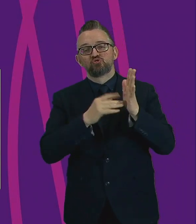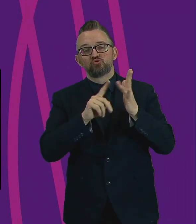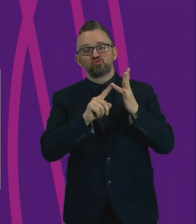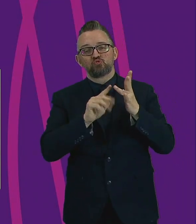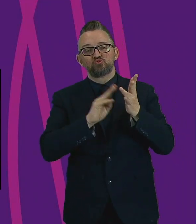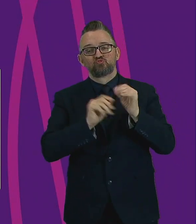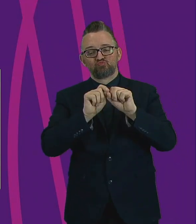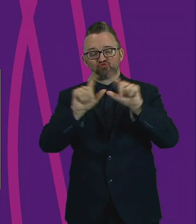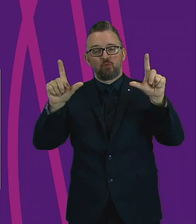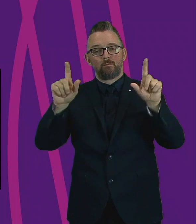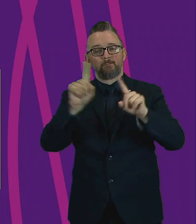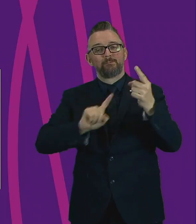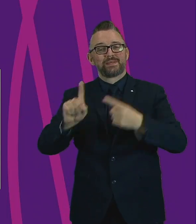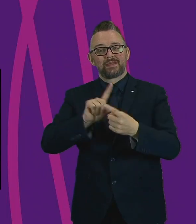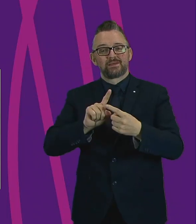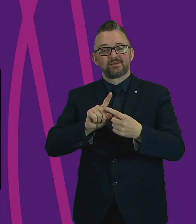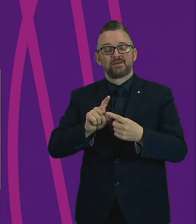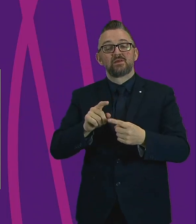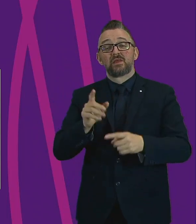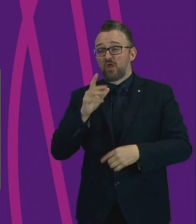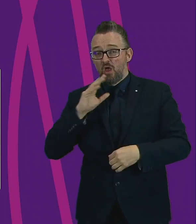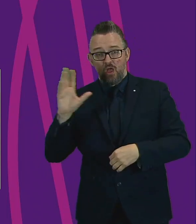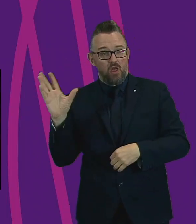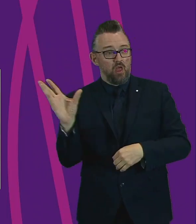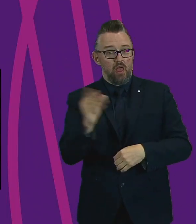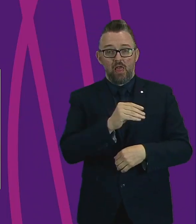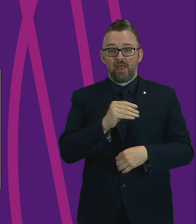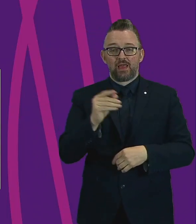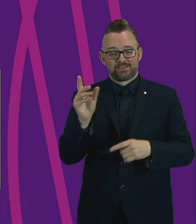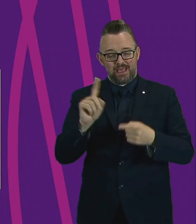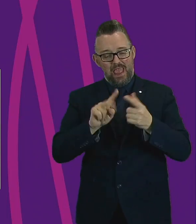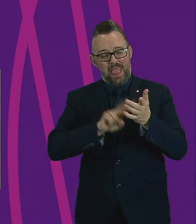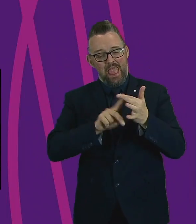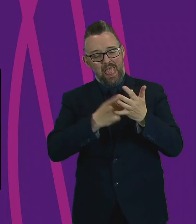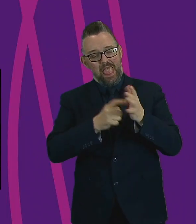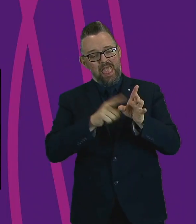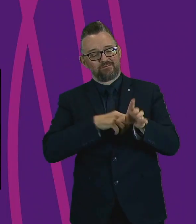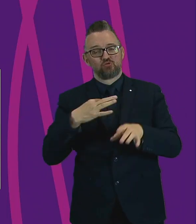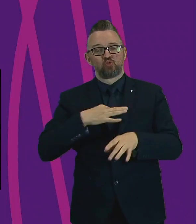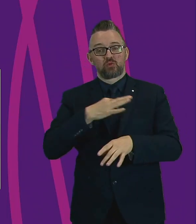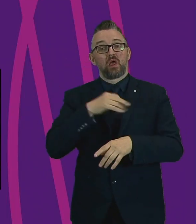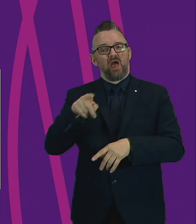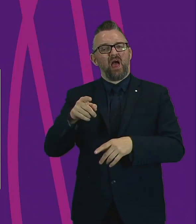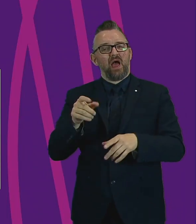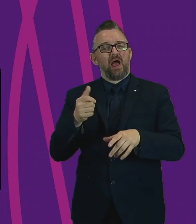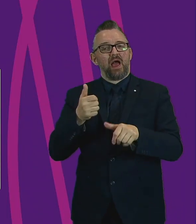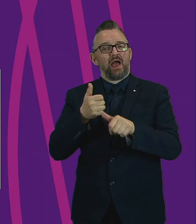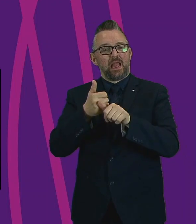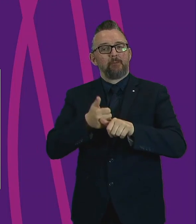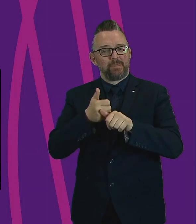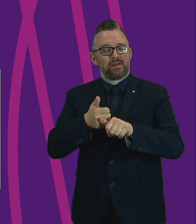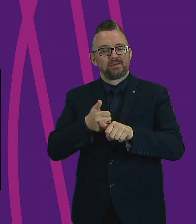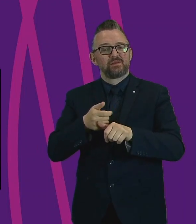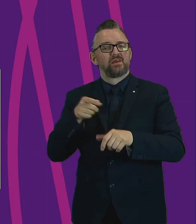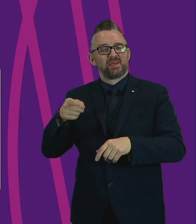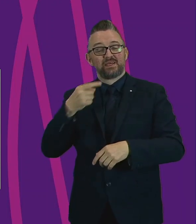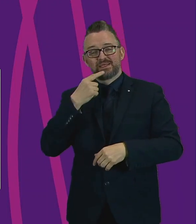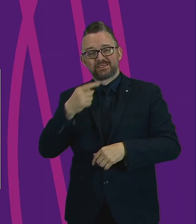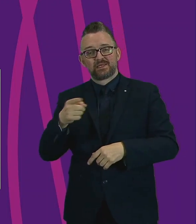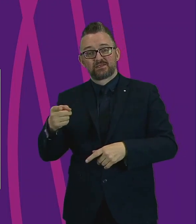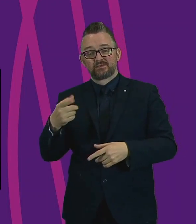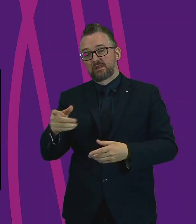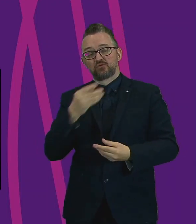MSP colleagues, and Every Doctor, which is a doctor-led campaigning organisation, told a story that was